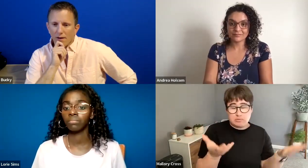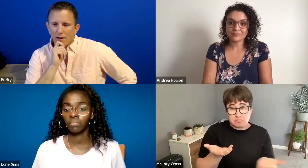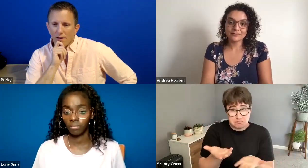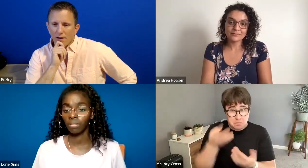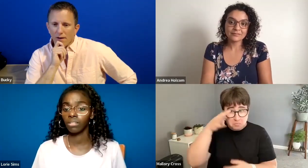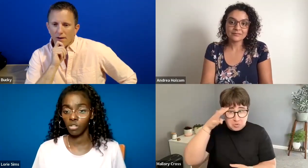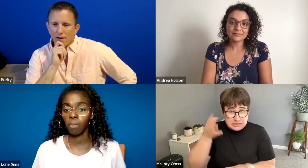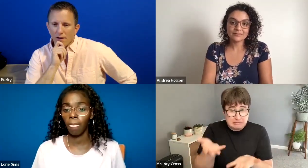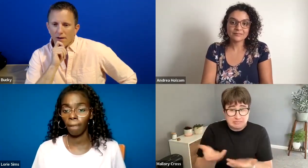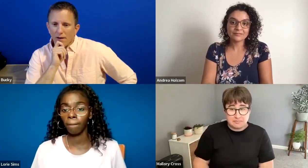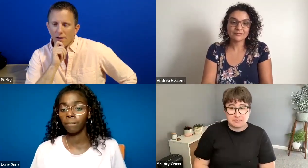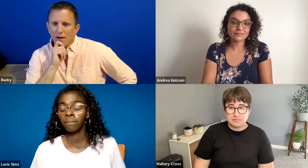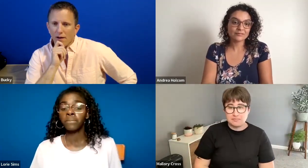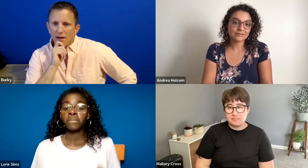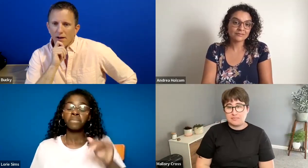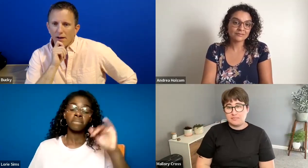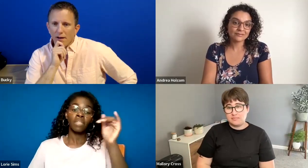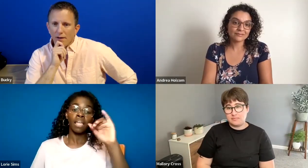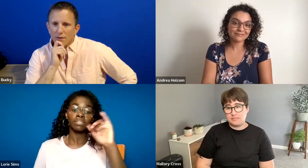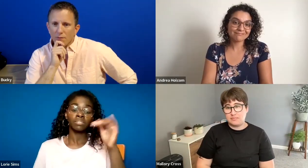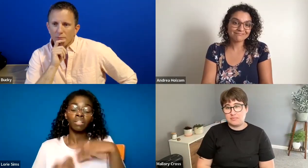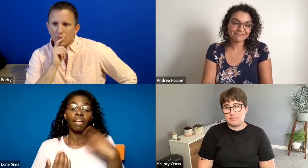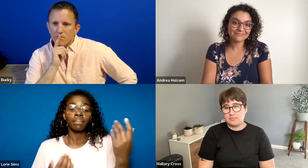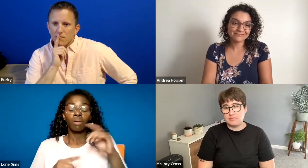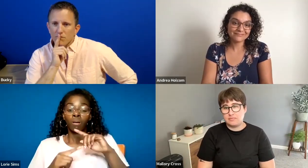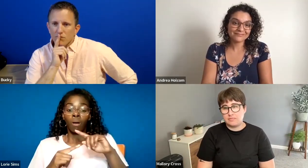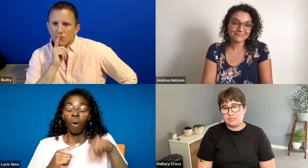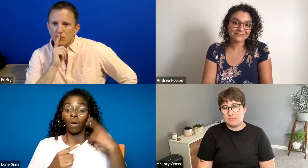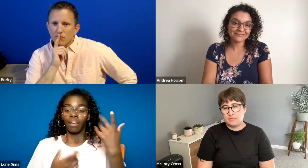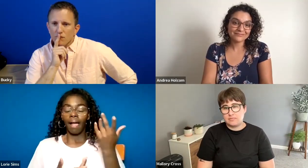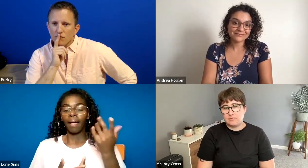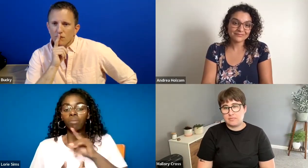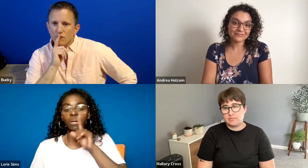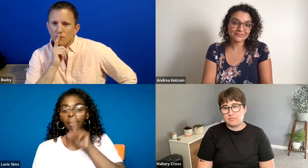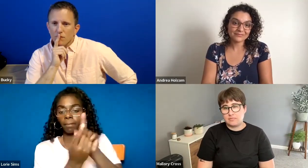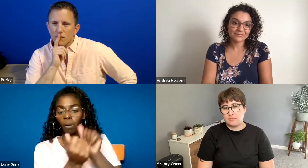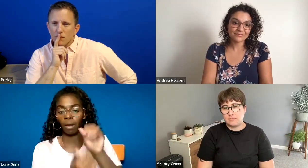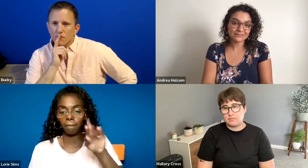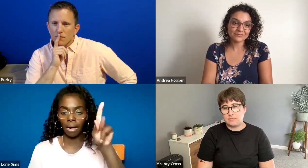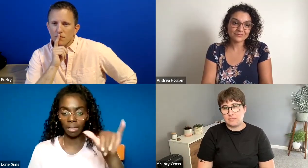sharing that? What was your goal behind making that announcement? And Lorie, how did you feel about that?